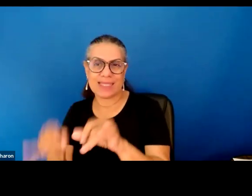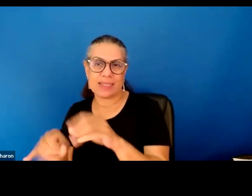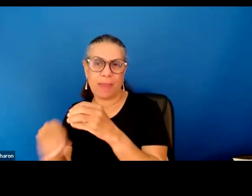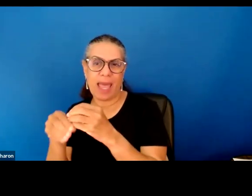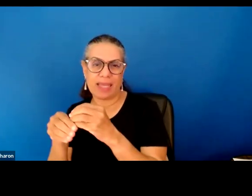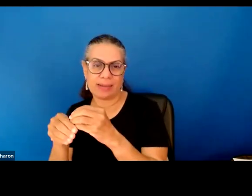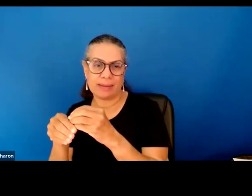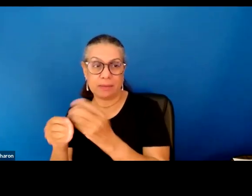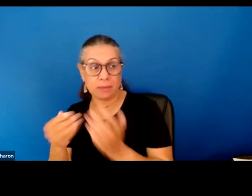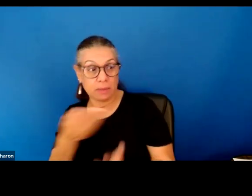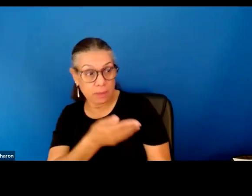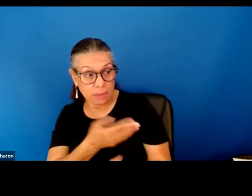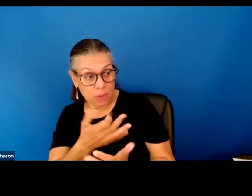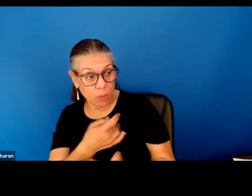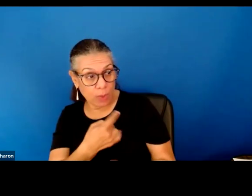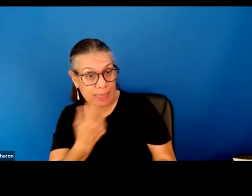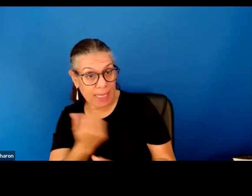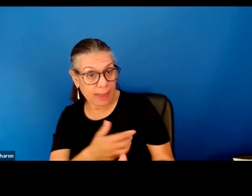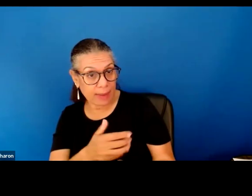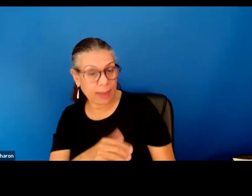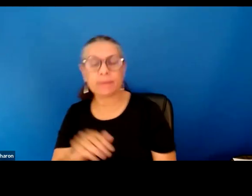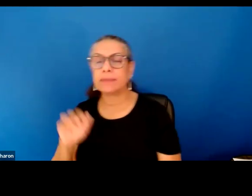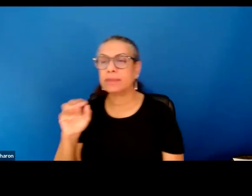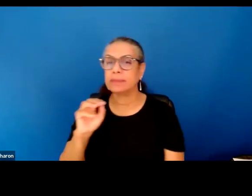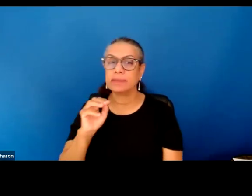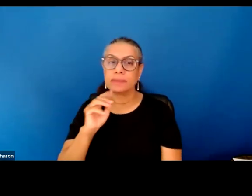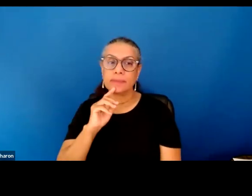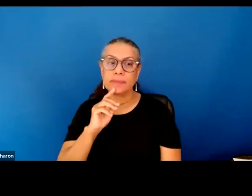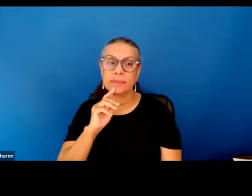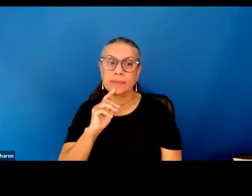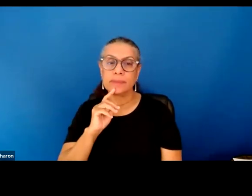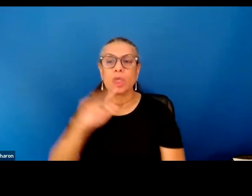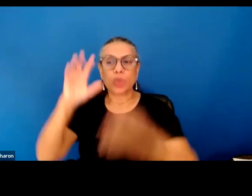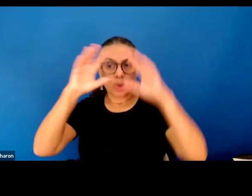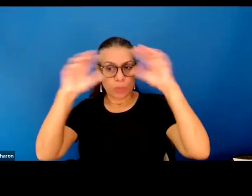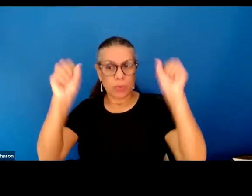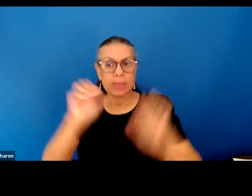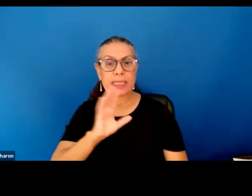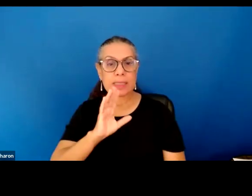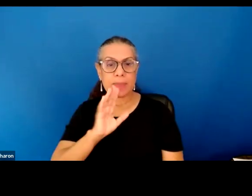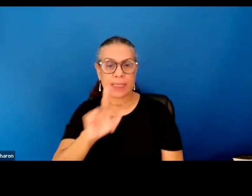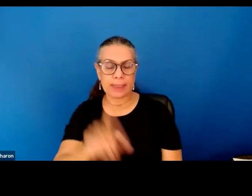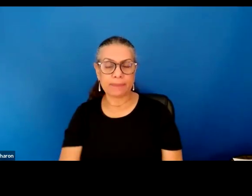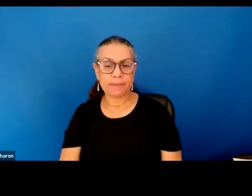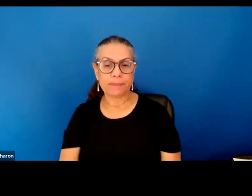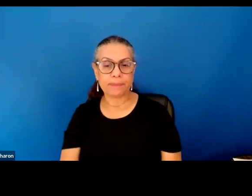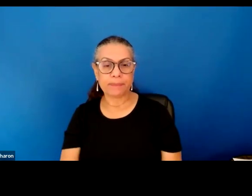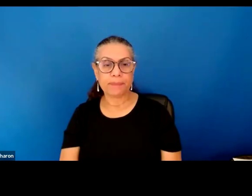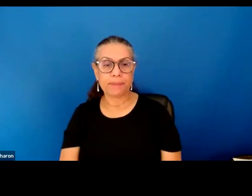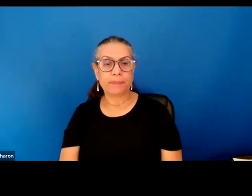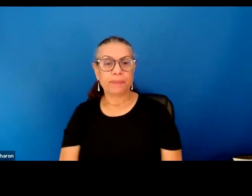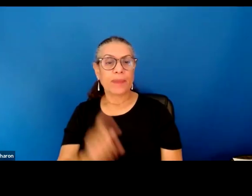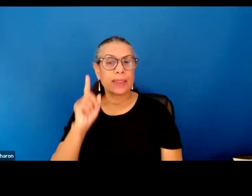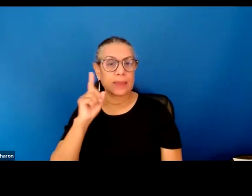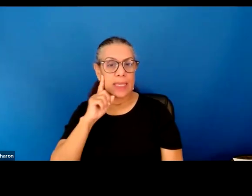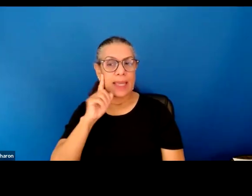I don't know if Monica, you had anything else to say? Yeah, I was just I was going to say that also just in listening to